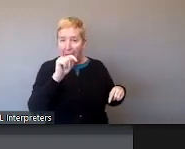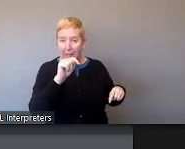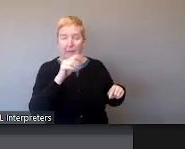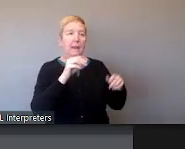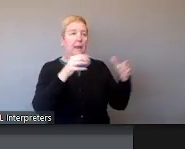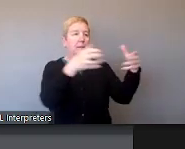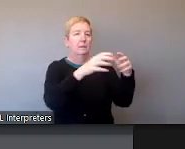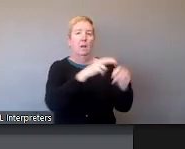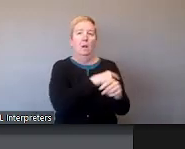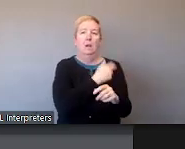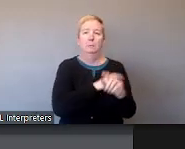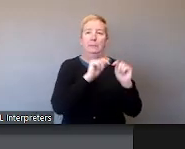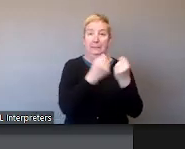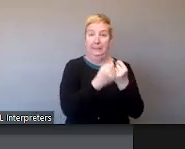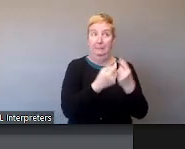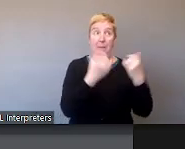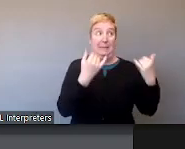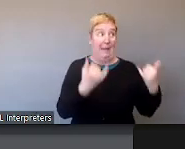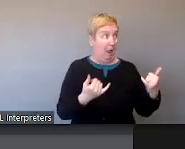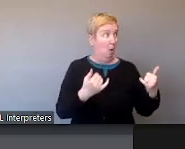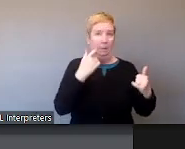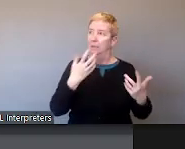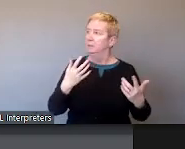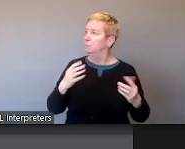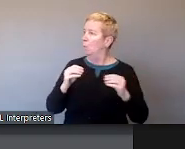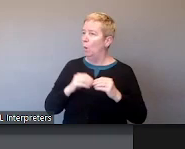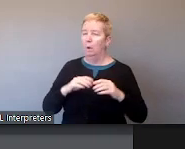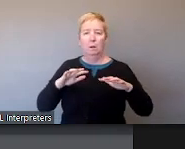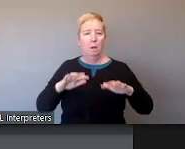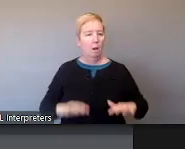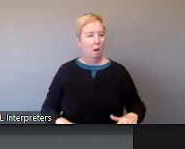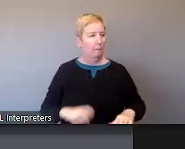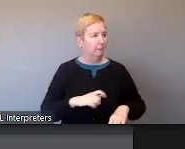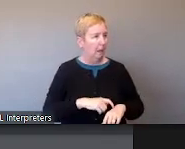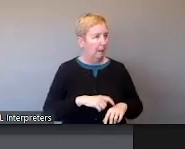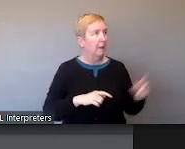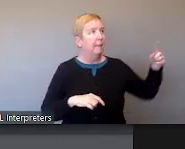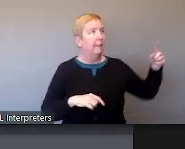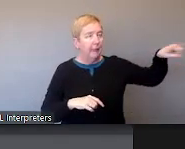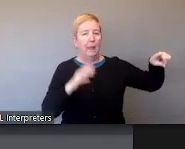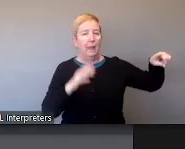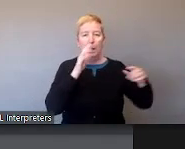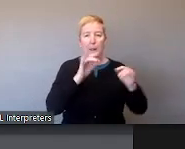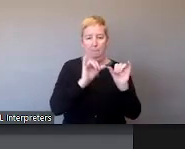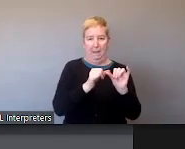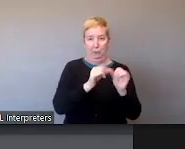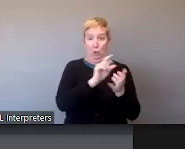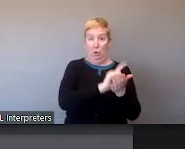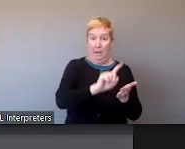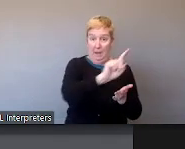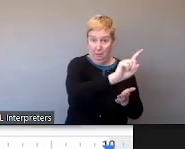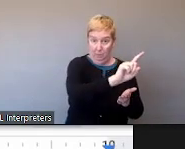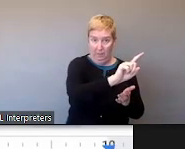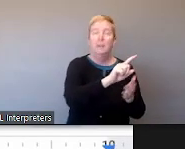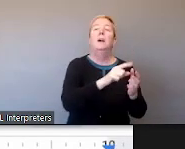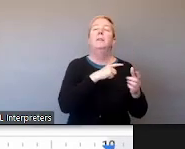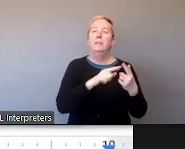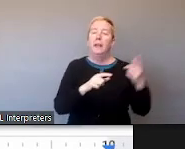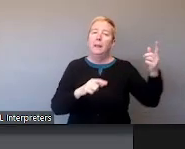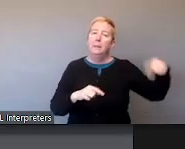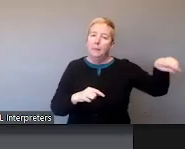that we're in a lull again, they're going to measure next week, and then we'll probably stop